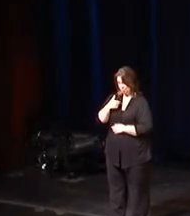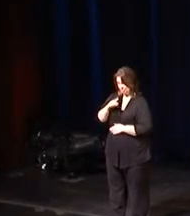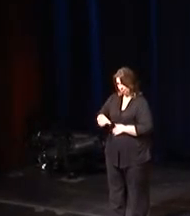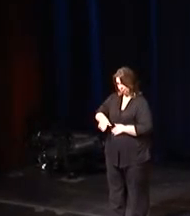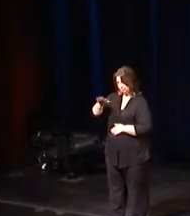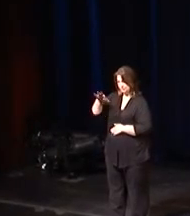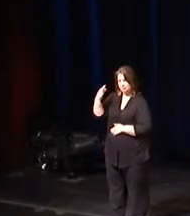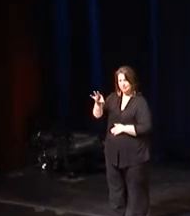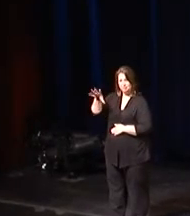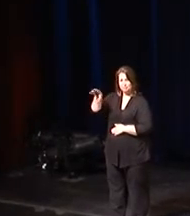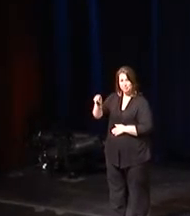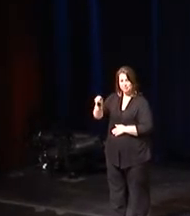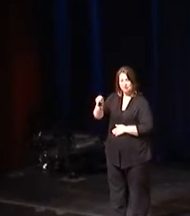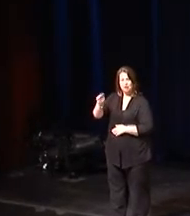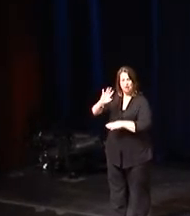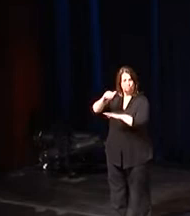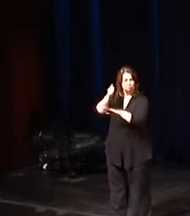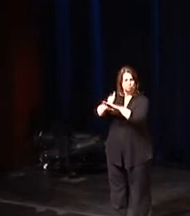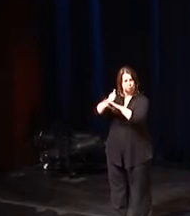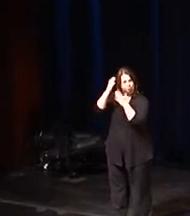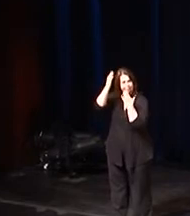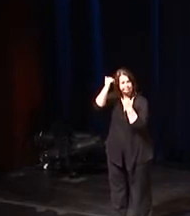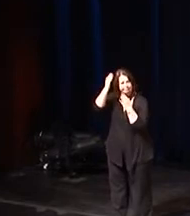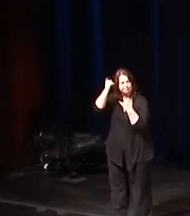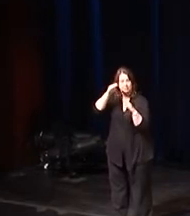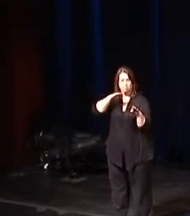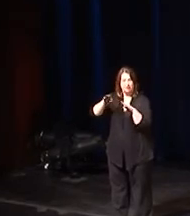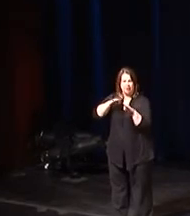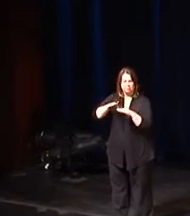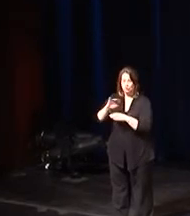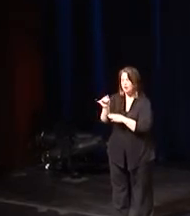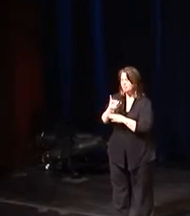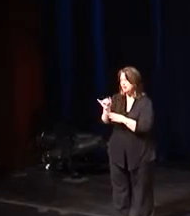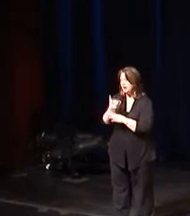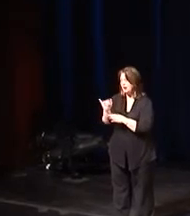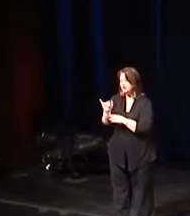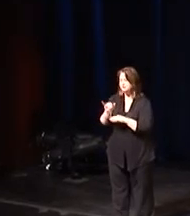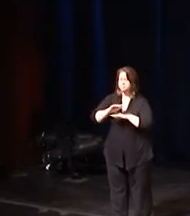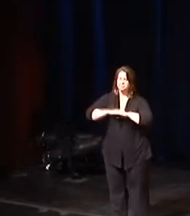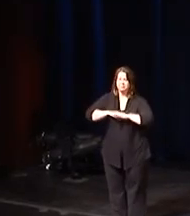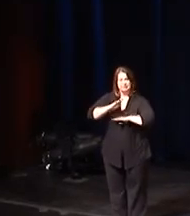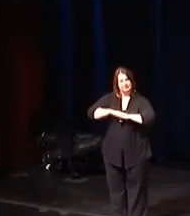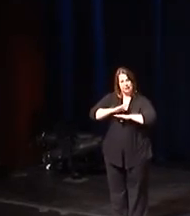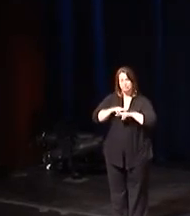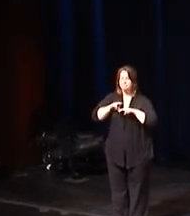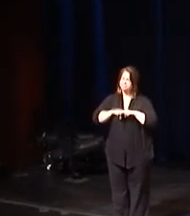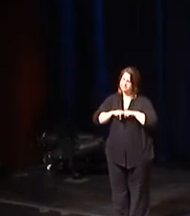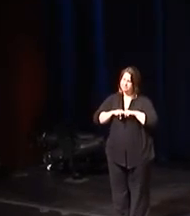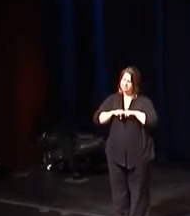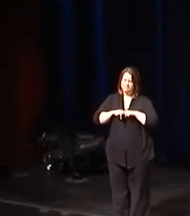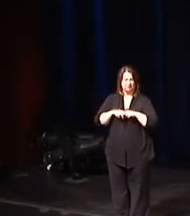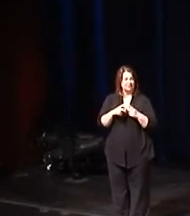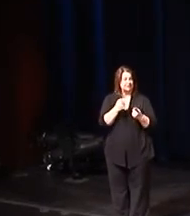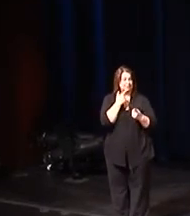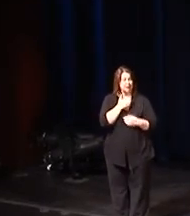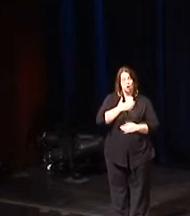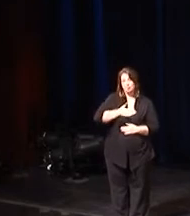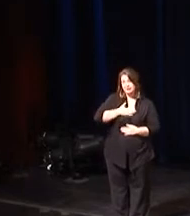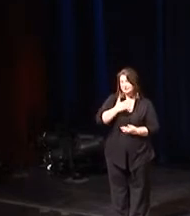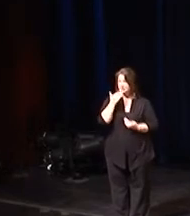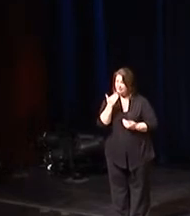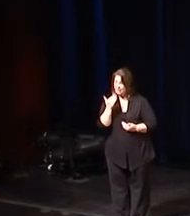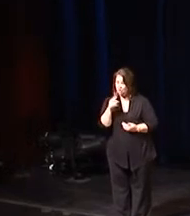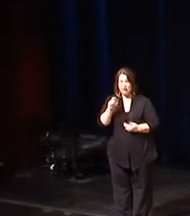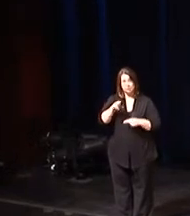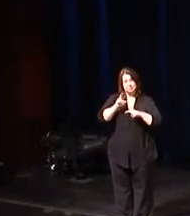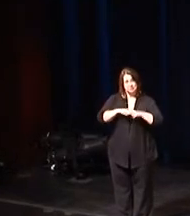50s, there were some expectations for behavior. Like table manners, that was enforced. Saying please and thank you, had to